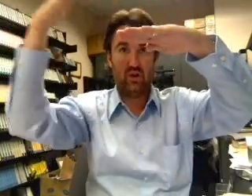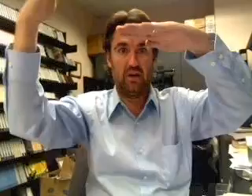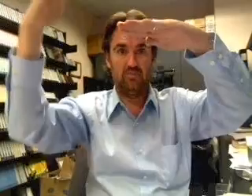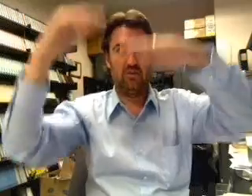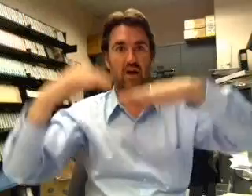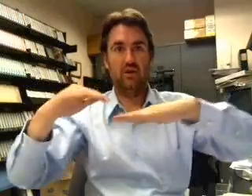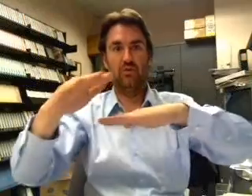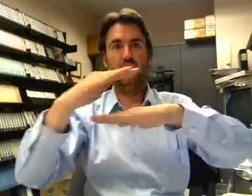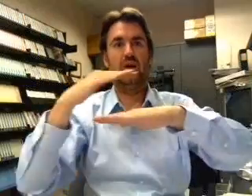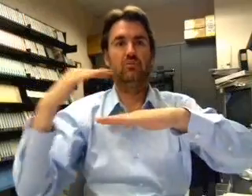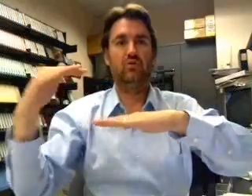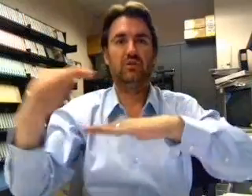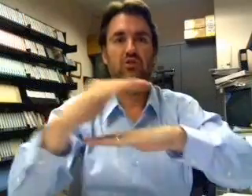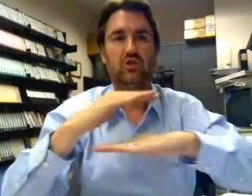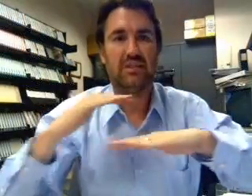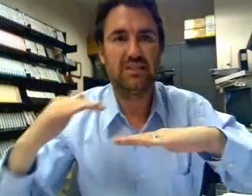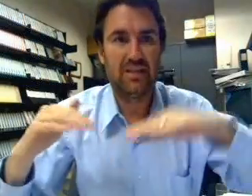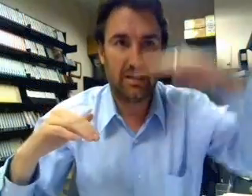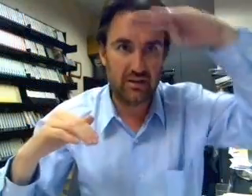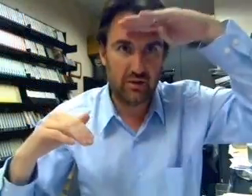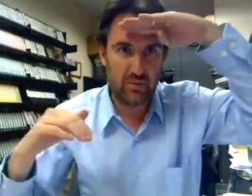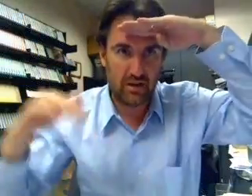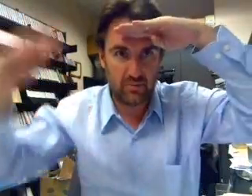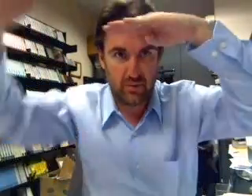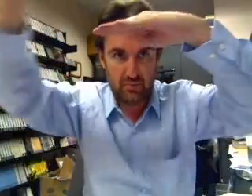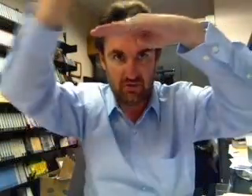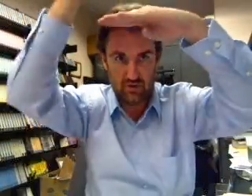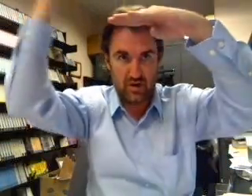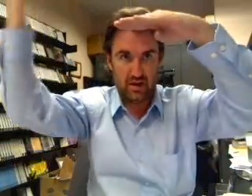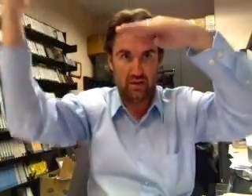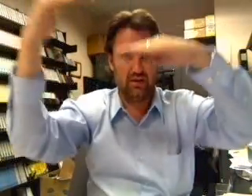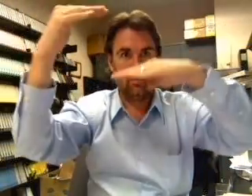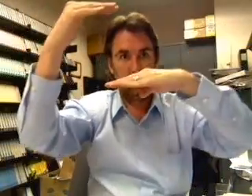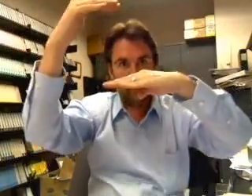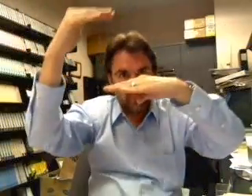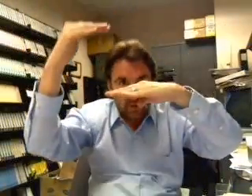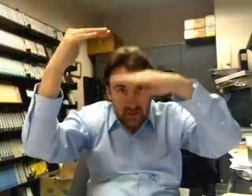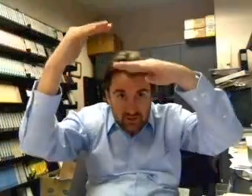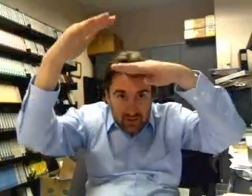bring it up a little higher than what I'm doing so you can see it. It'll be up above your head. Can I shrink?